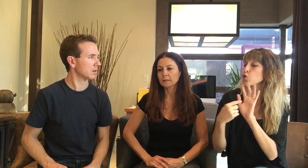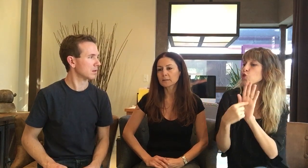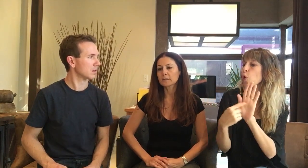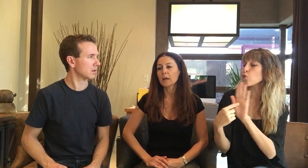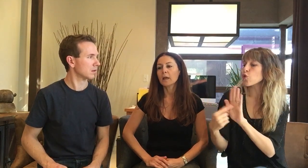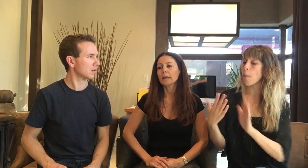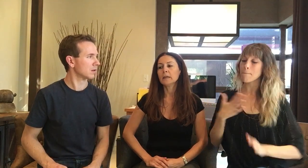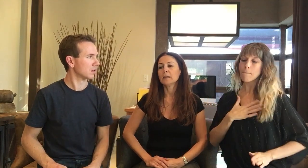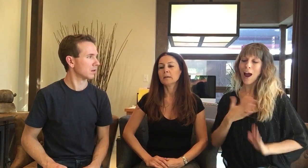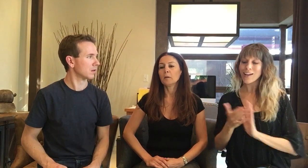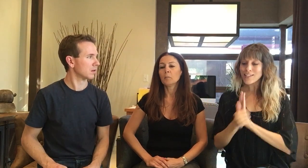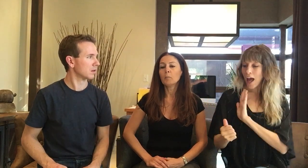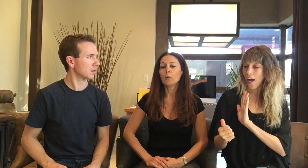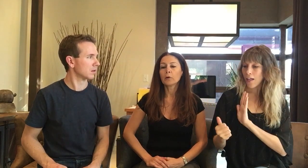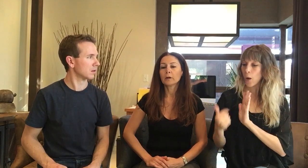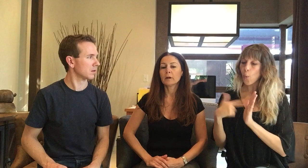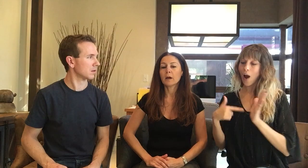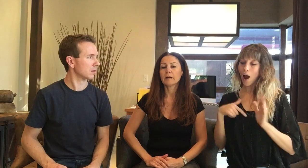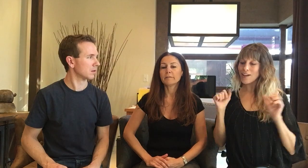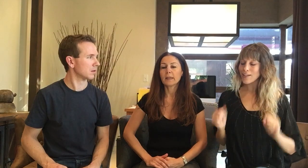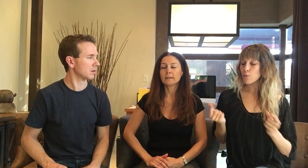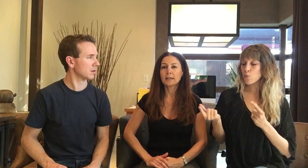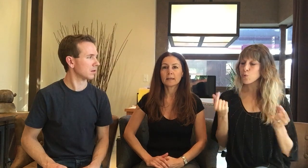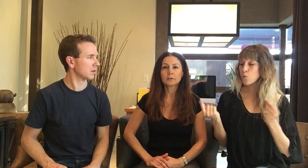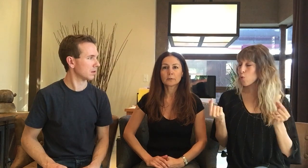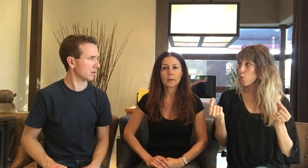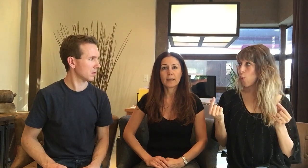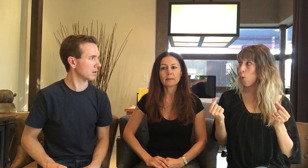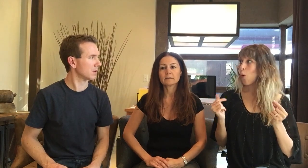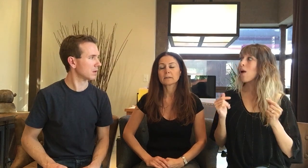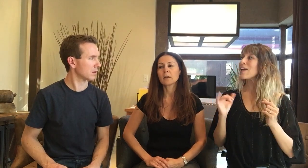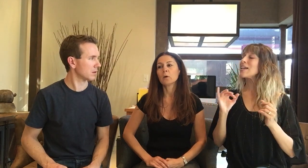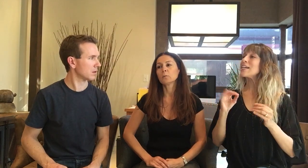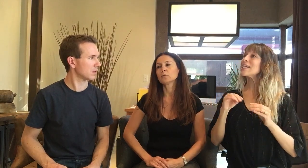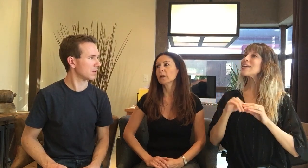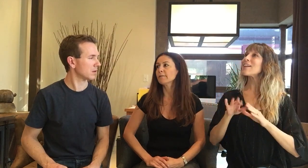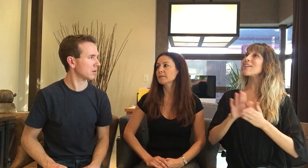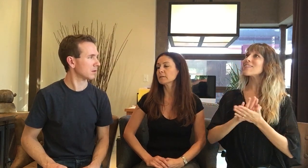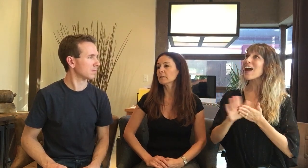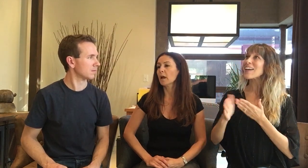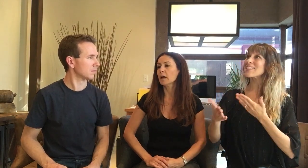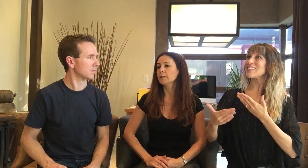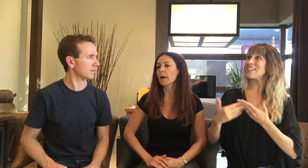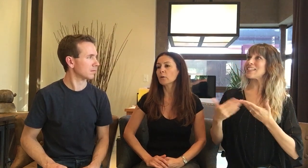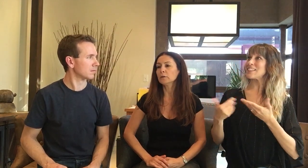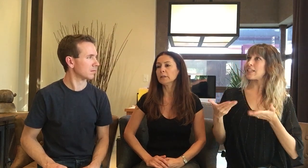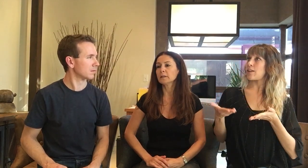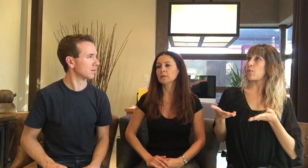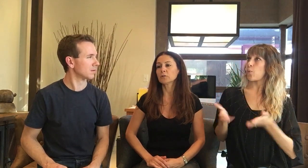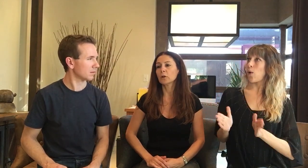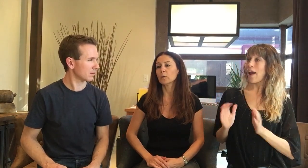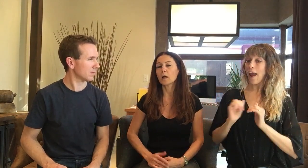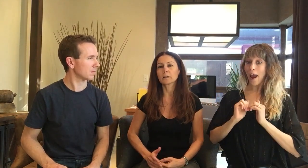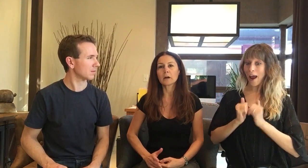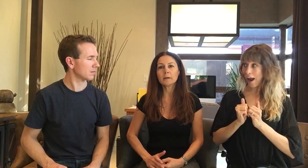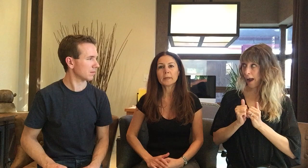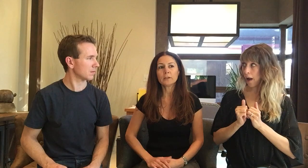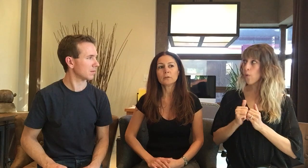talents in more of a tailored way. So chefs not only can show a la carte